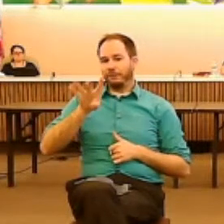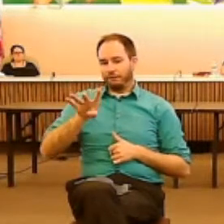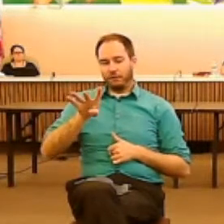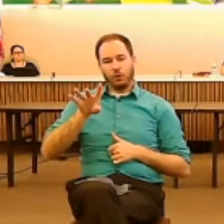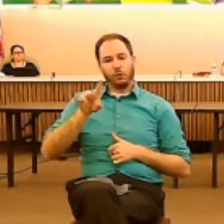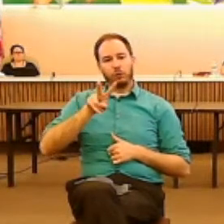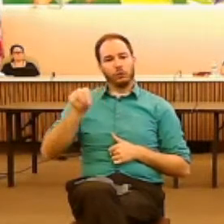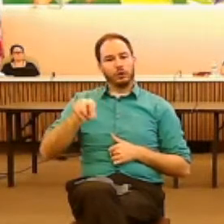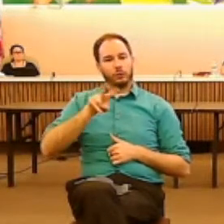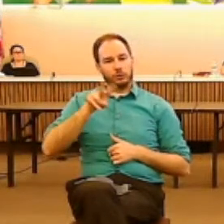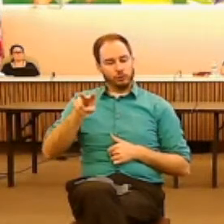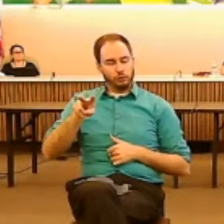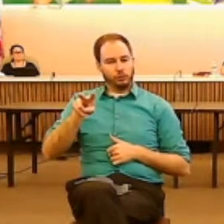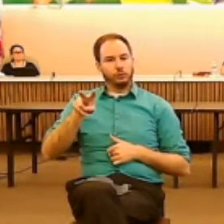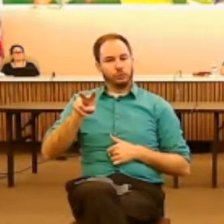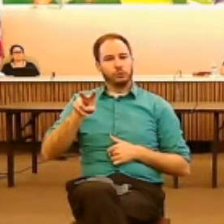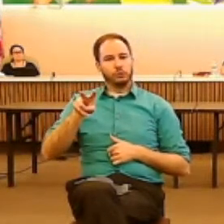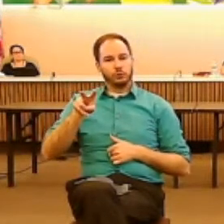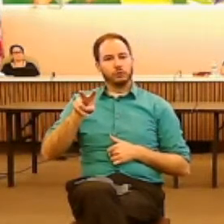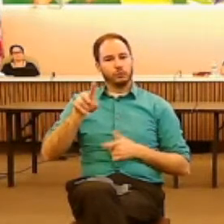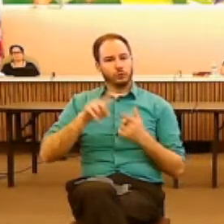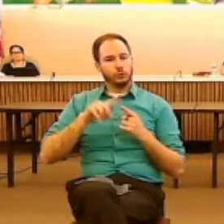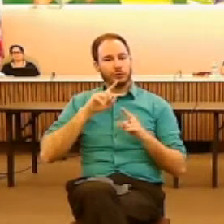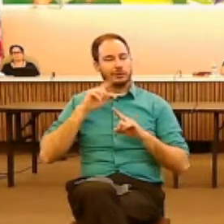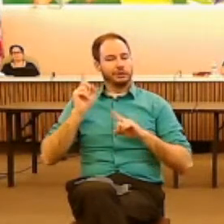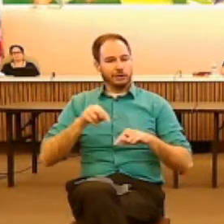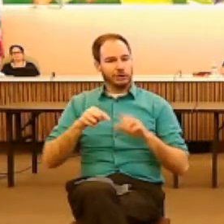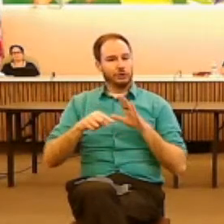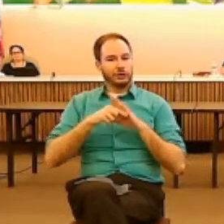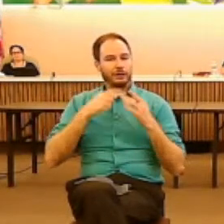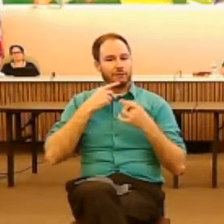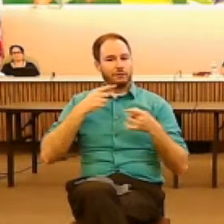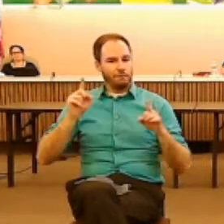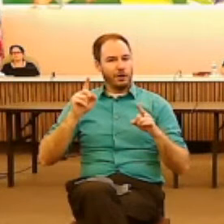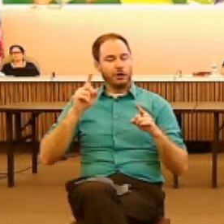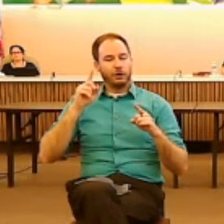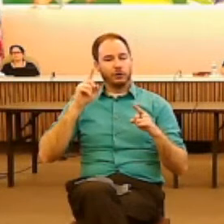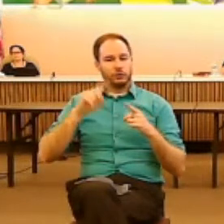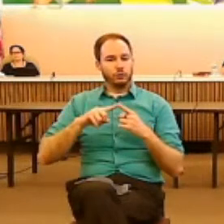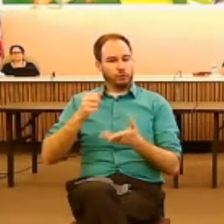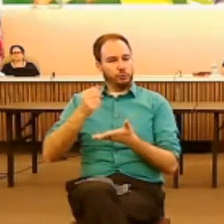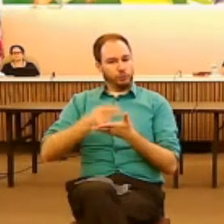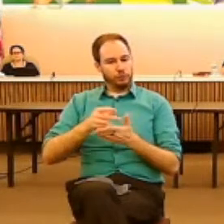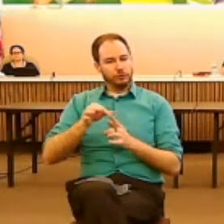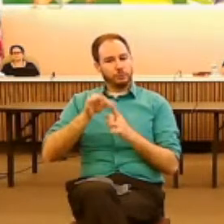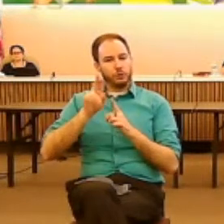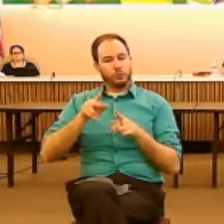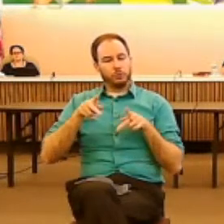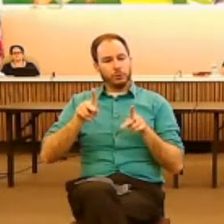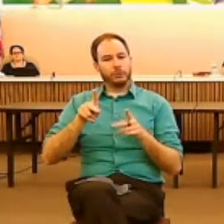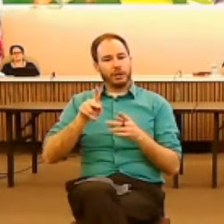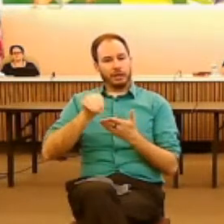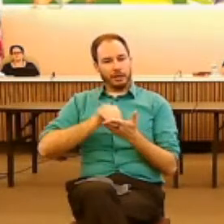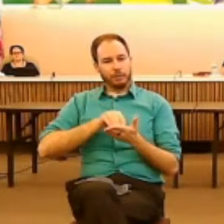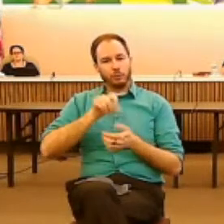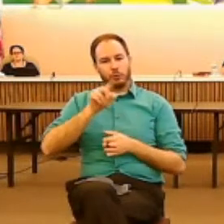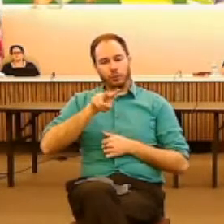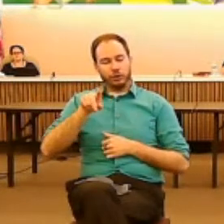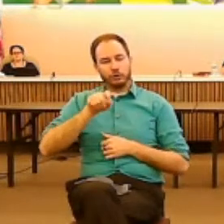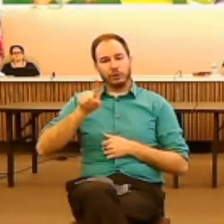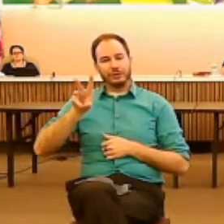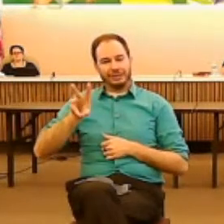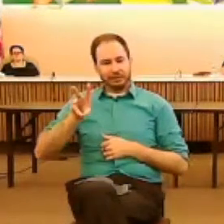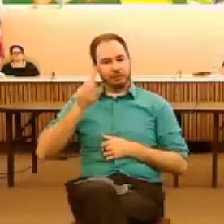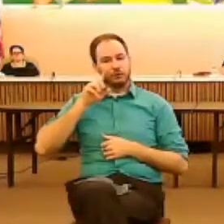10-184, 2022 to issue a negative declaration and approve special use permit application number